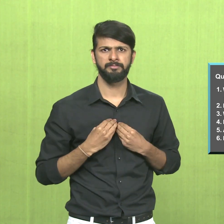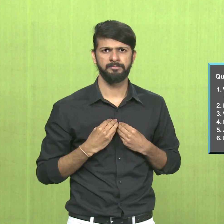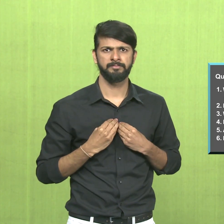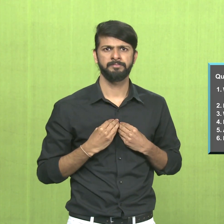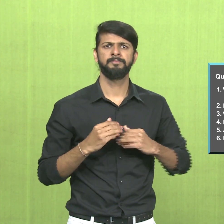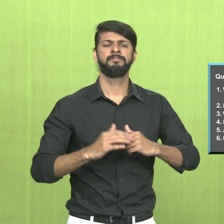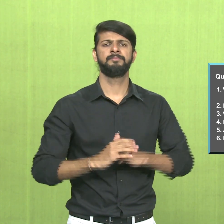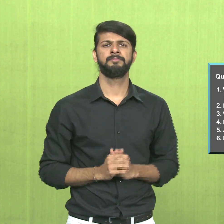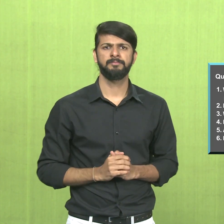painting.